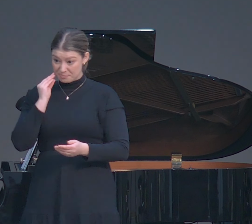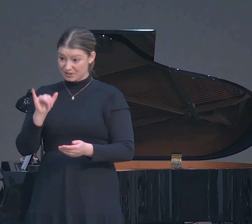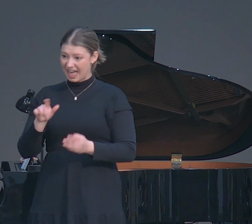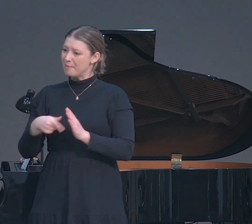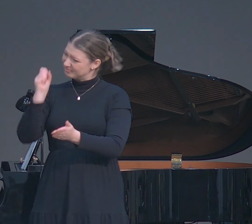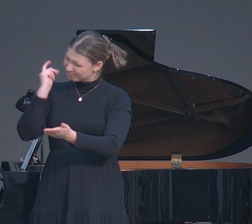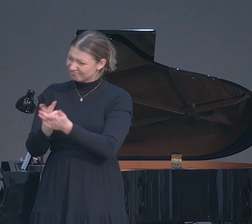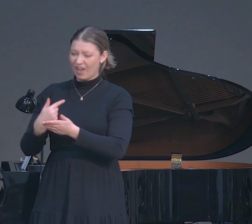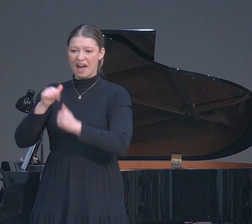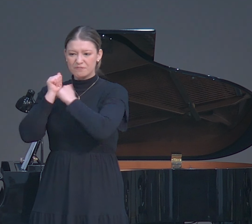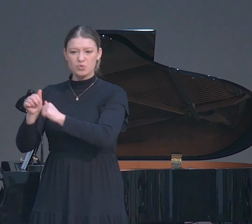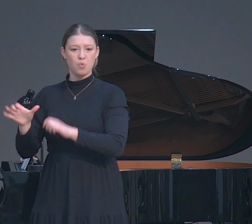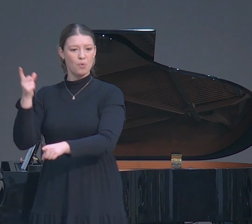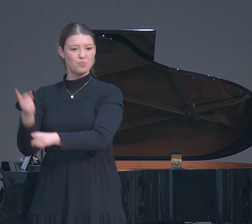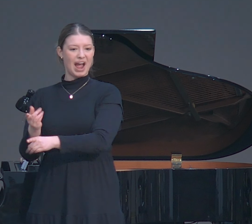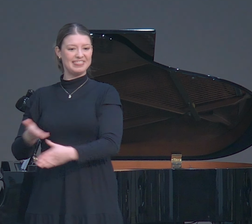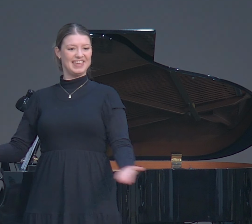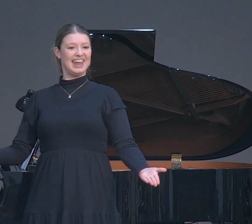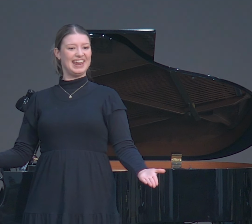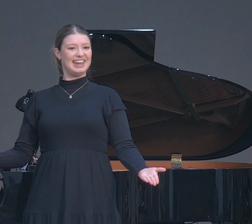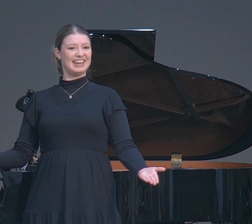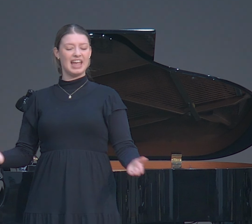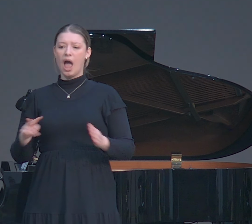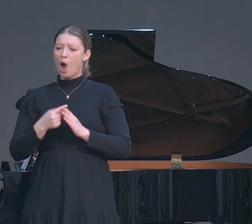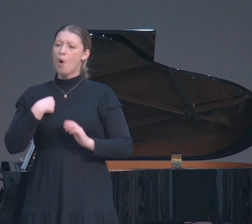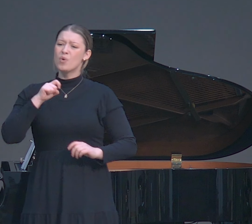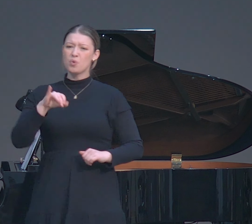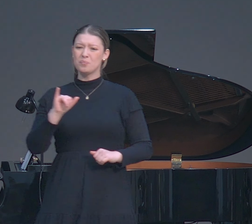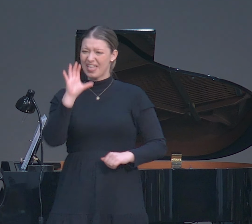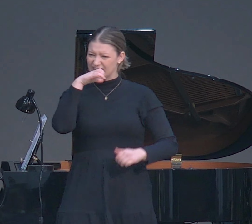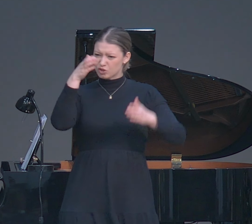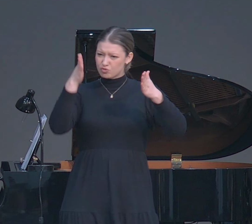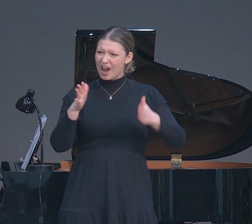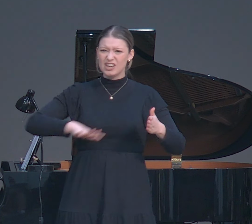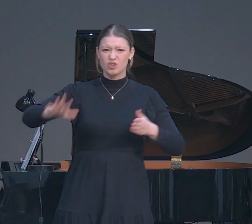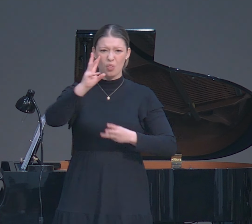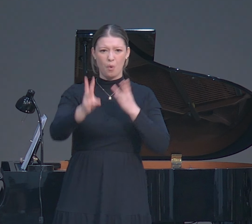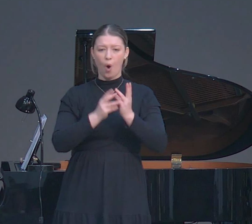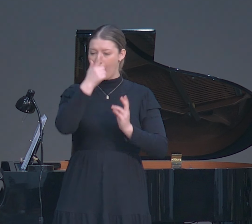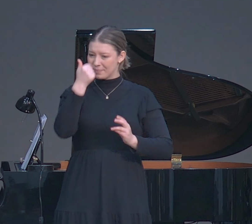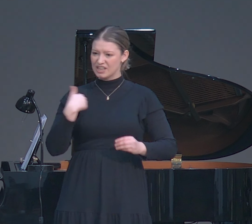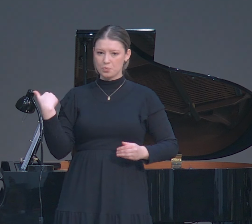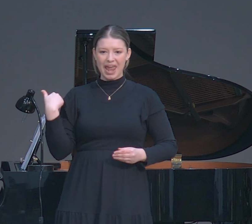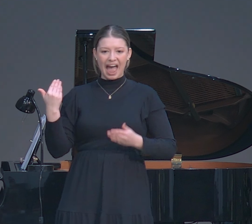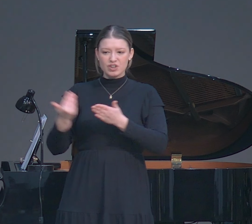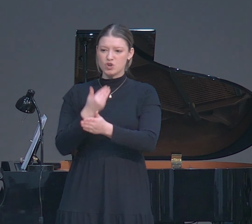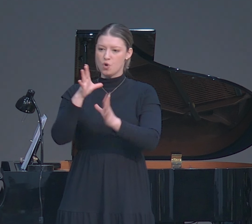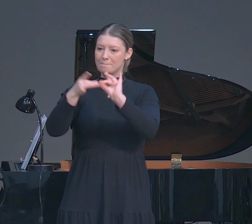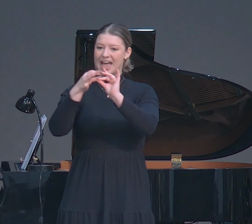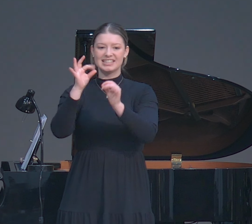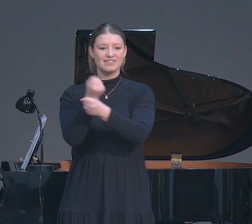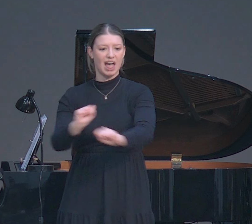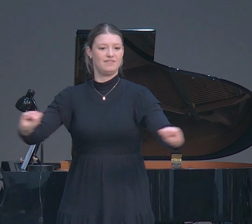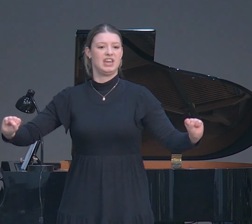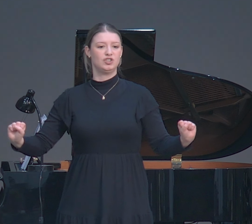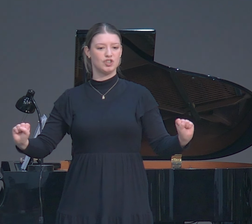You're following his call to be a foreigner and a stranger in this world with the message of salvation.